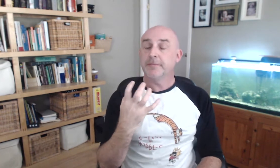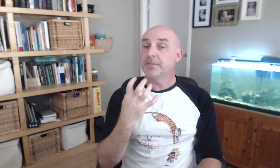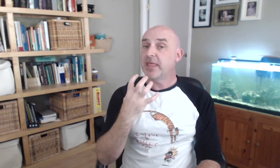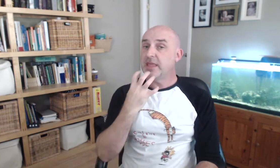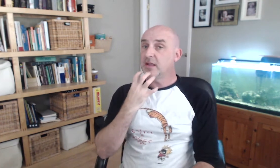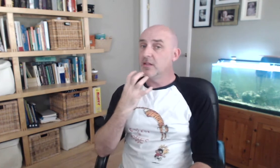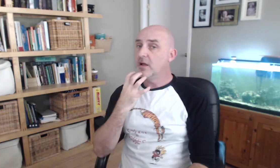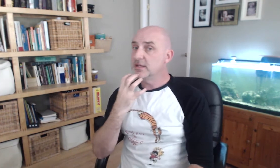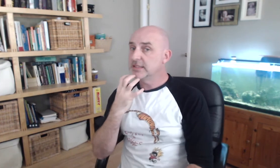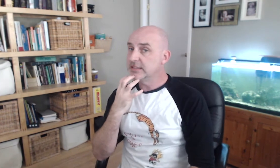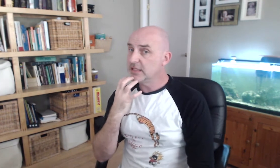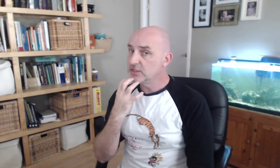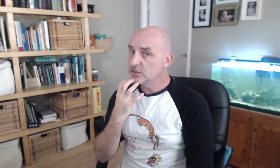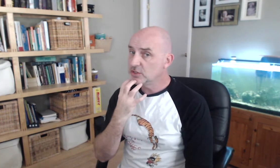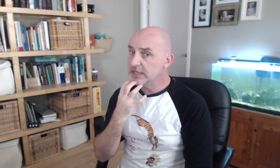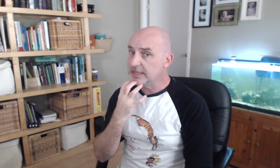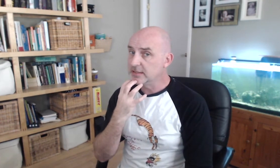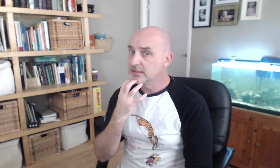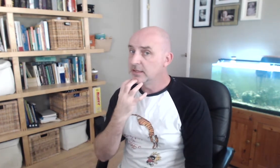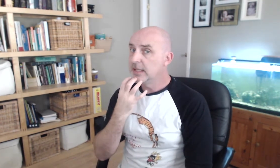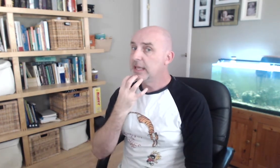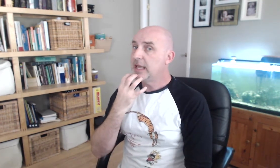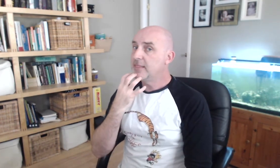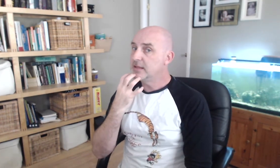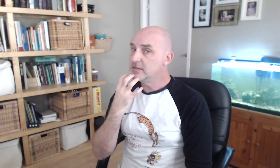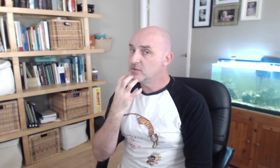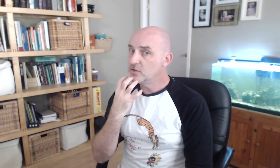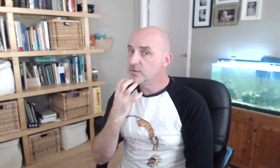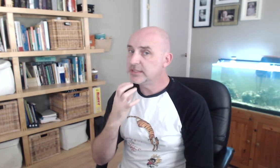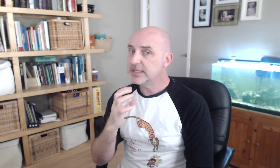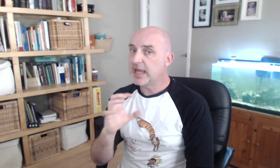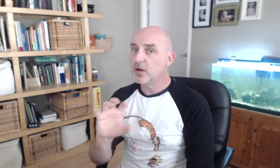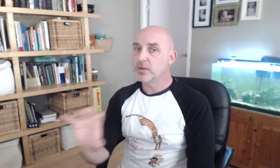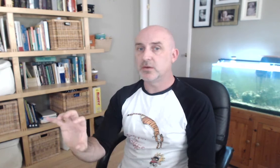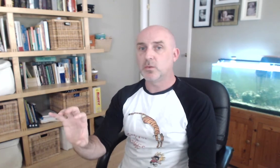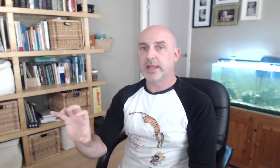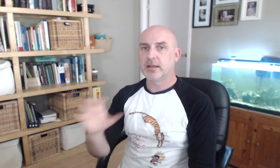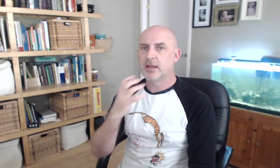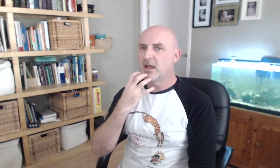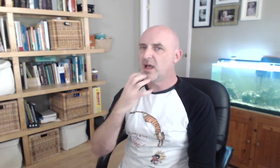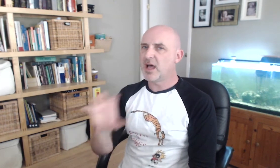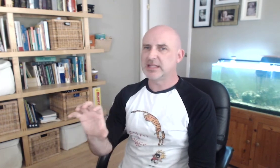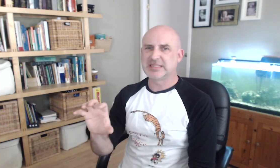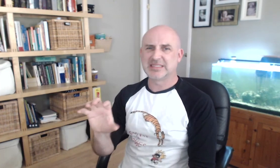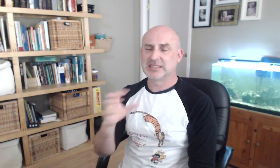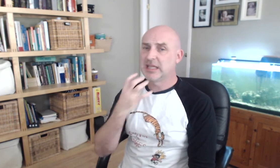and that claw is going to touch your chin and then twist out and away. Hot,